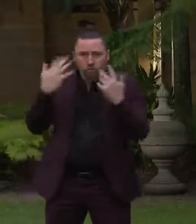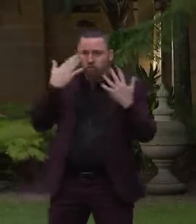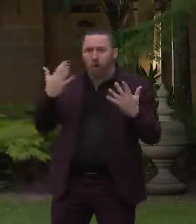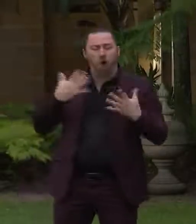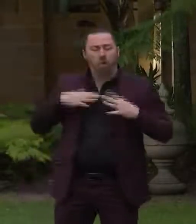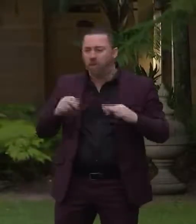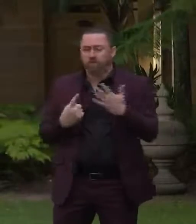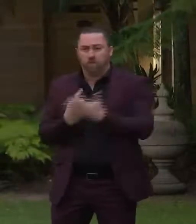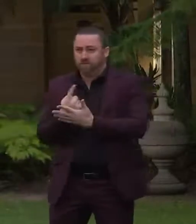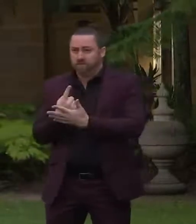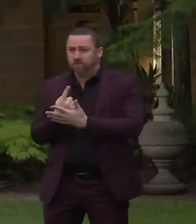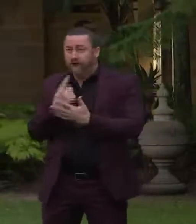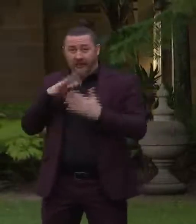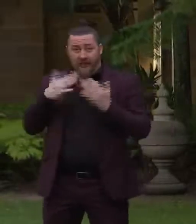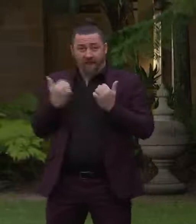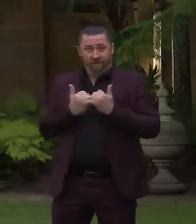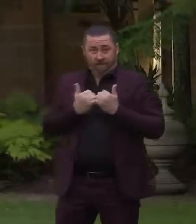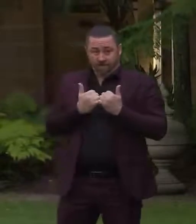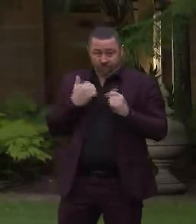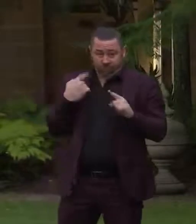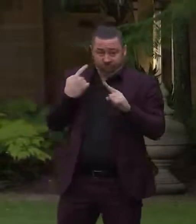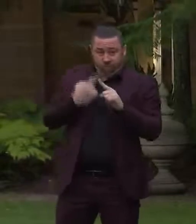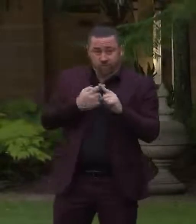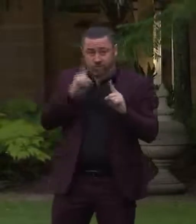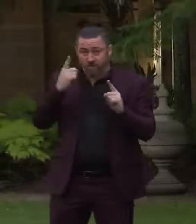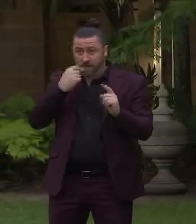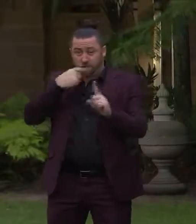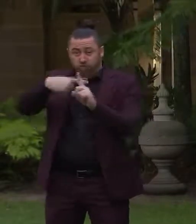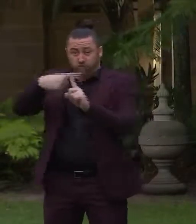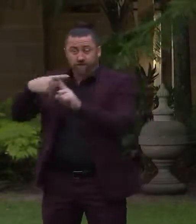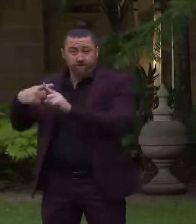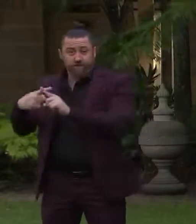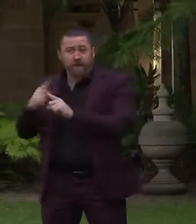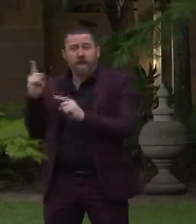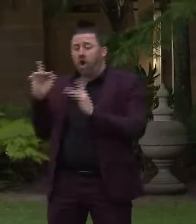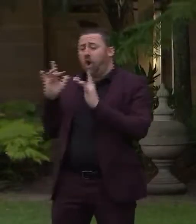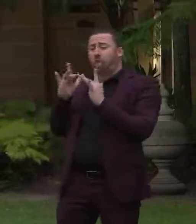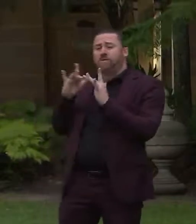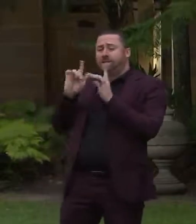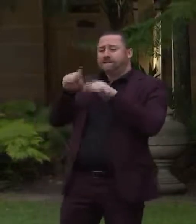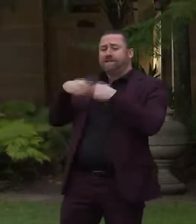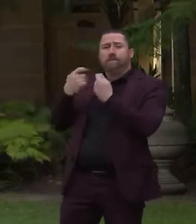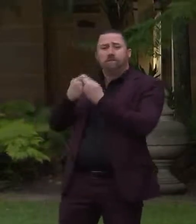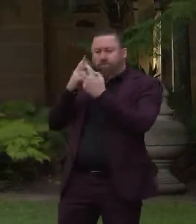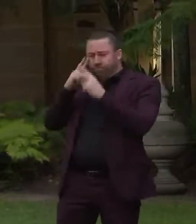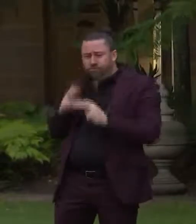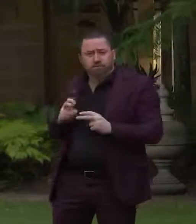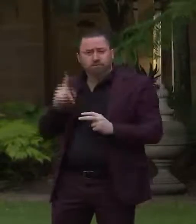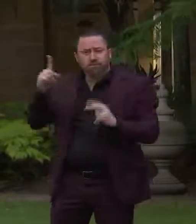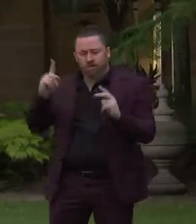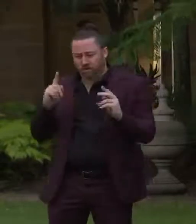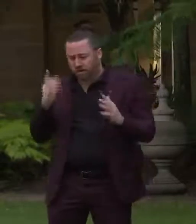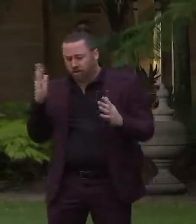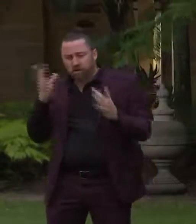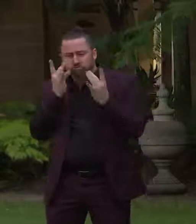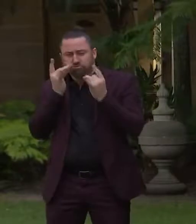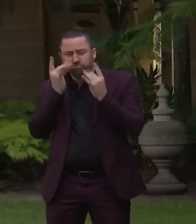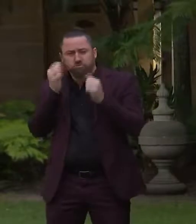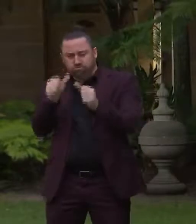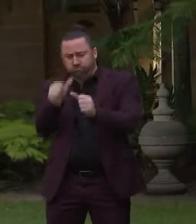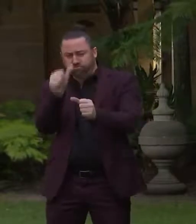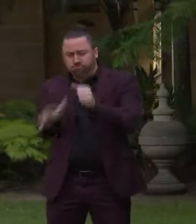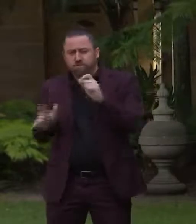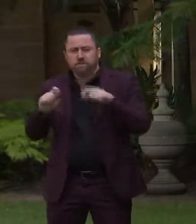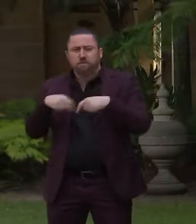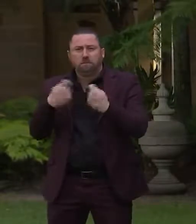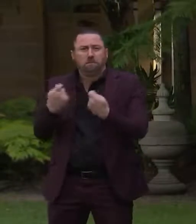encouraging, and I really want to thank everybody who's been involved in this. Our contact tracers are first class. Our contact tracers are